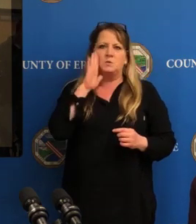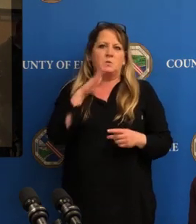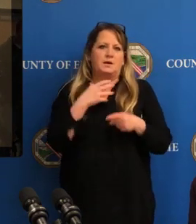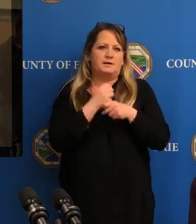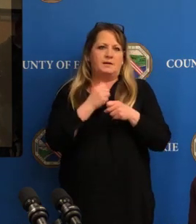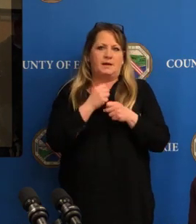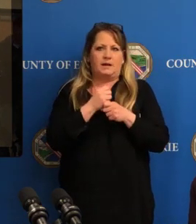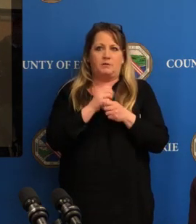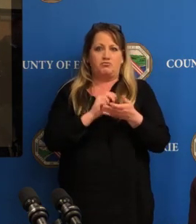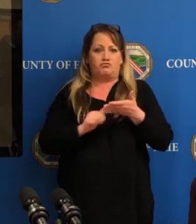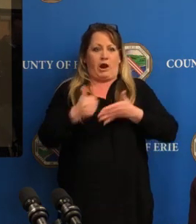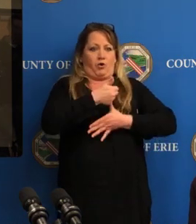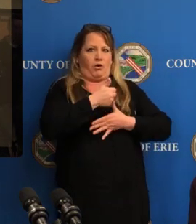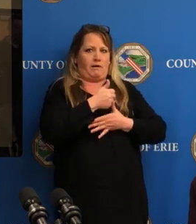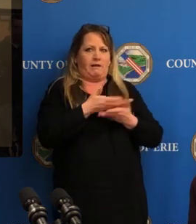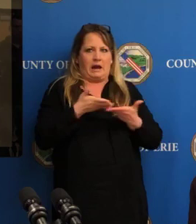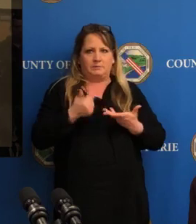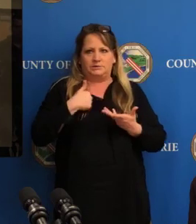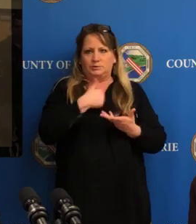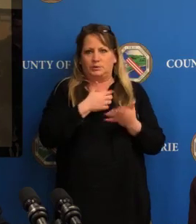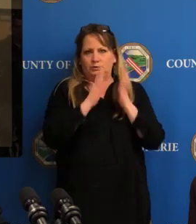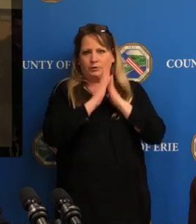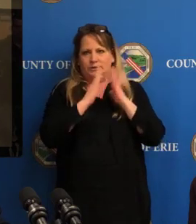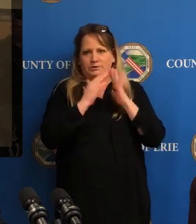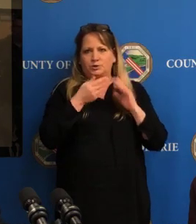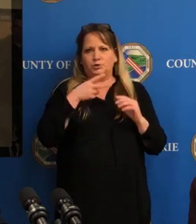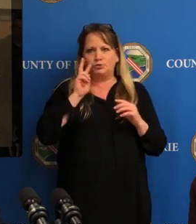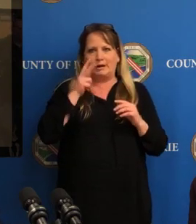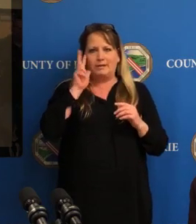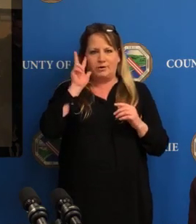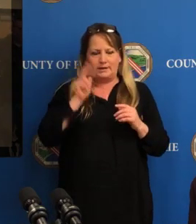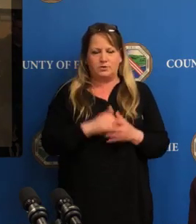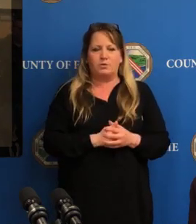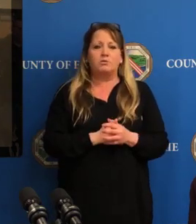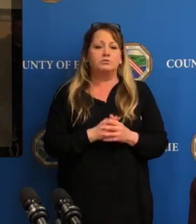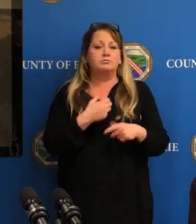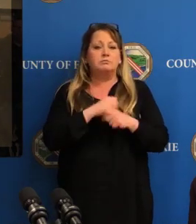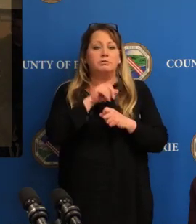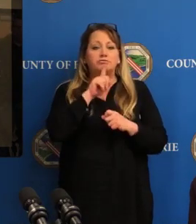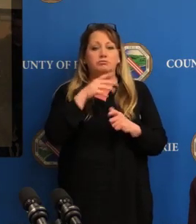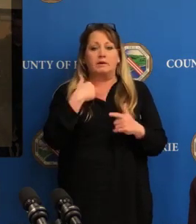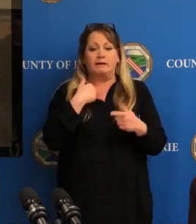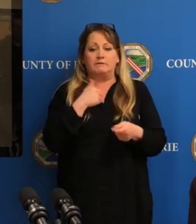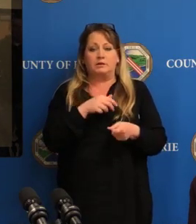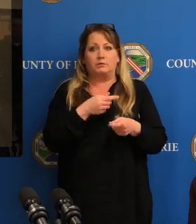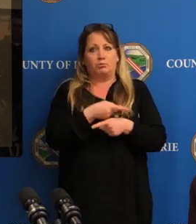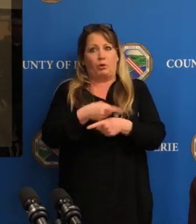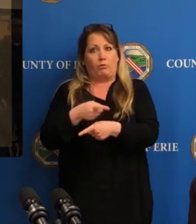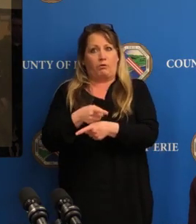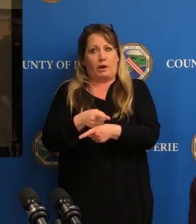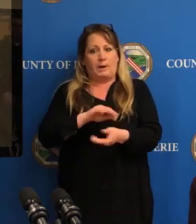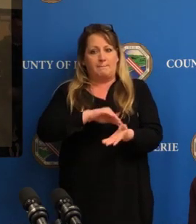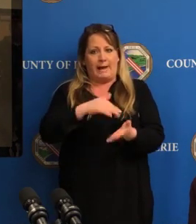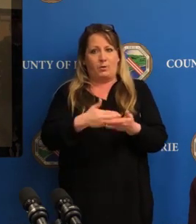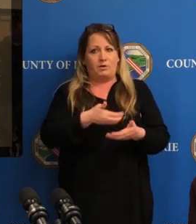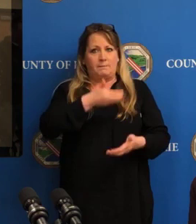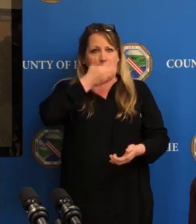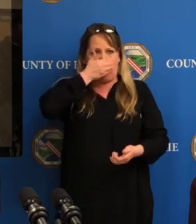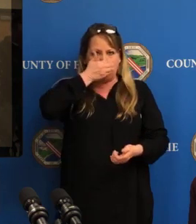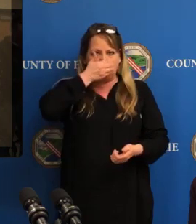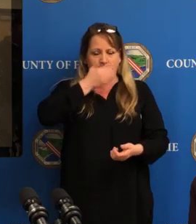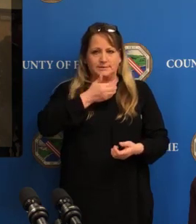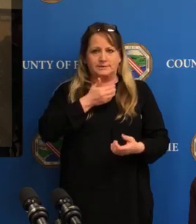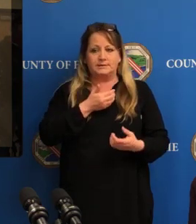the priority items that we requested a couple days ago to ensure that we have an appropriate amount of masks.